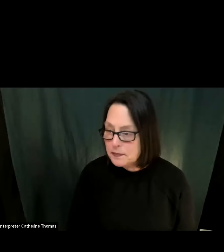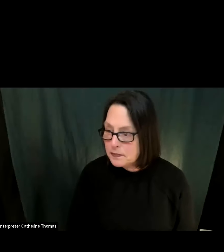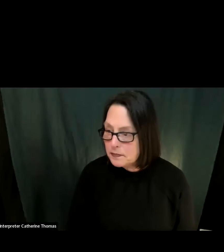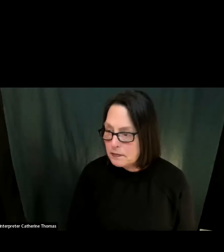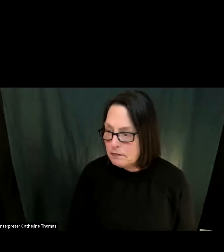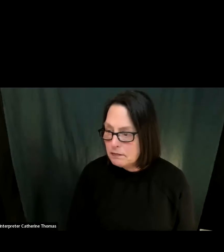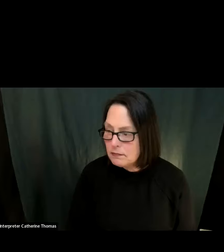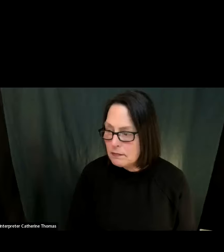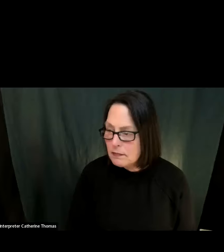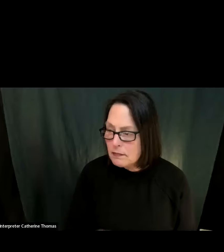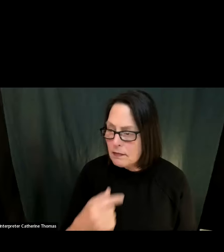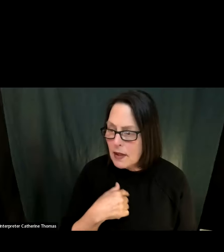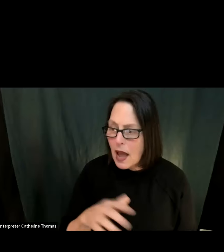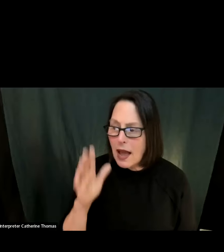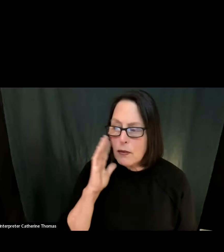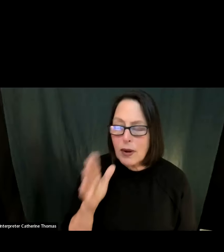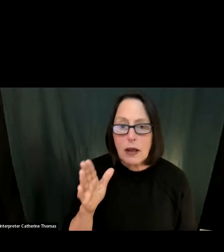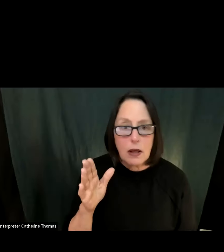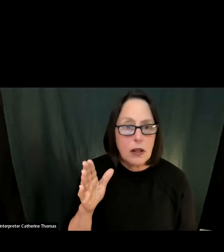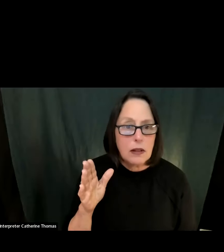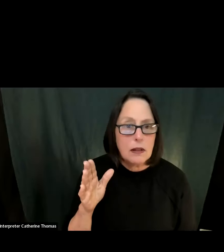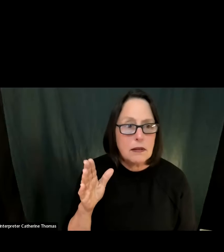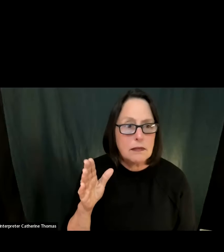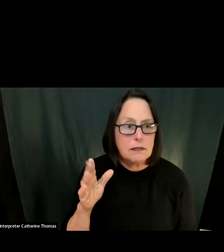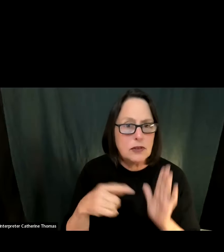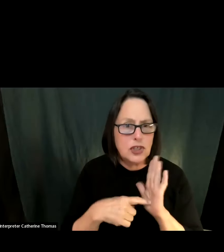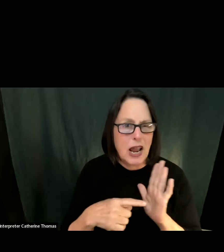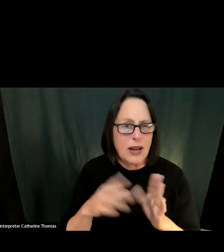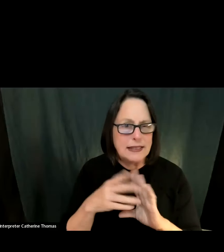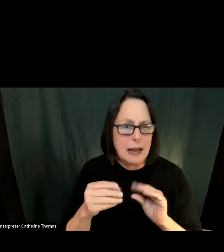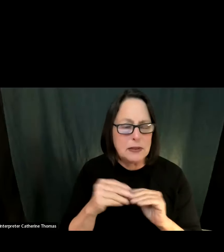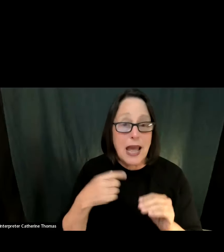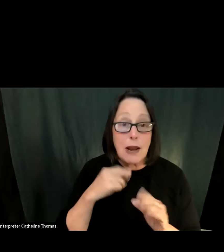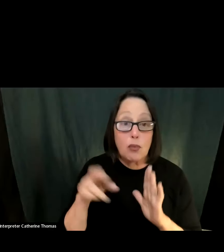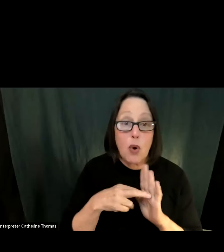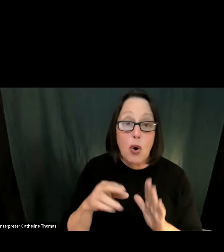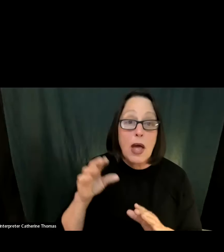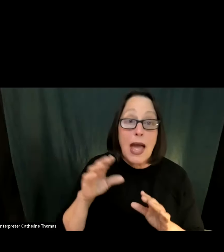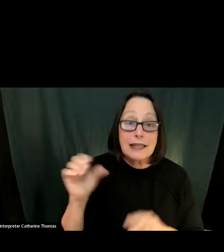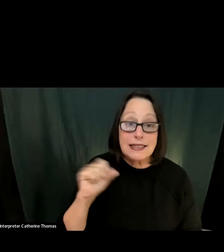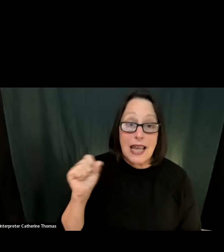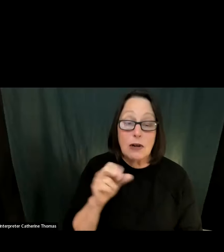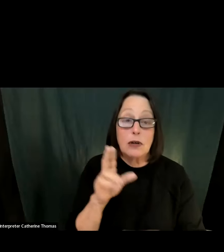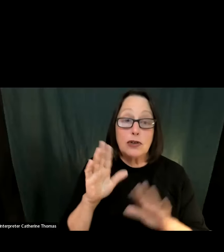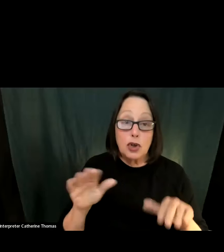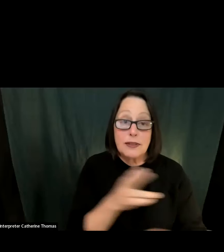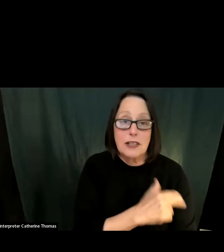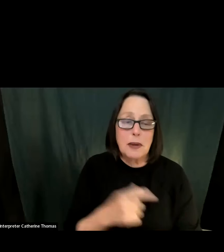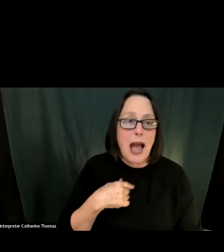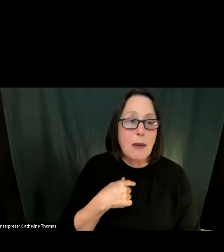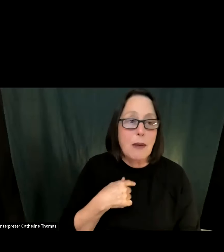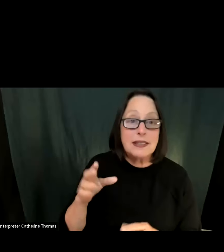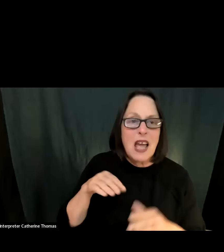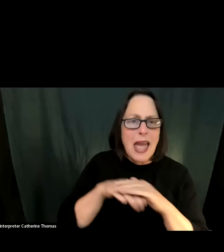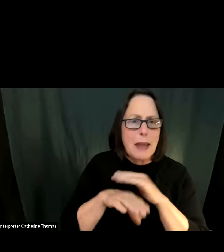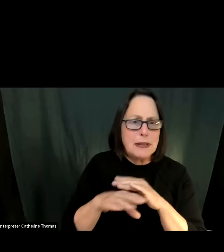I'm going to share just two examples because for a number of years, I did a role at Seattle Children's that answered our admissions line for the inpatient psych unit. And while that